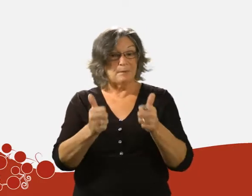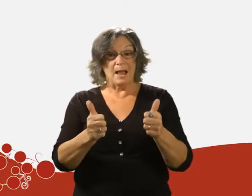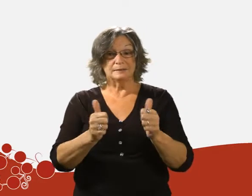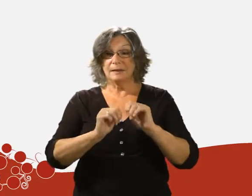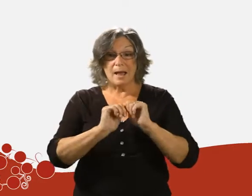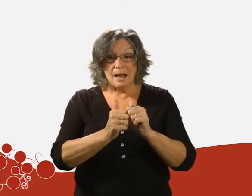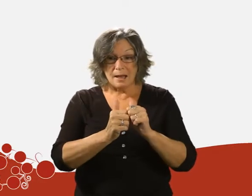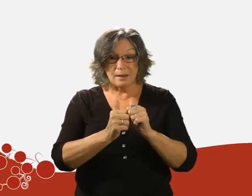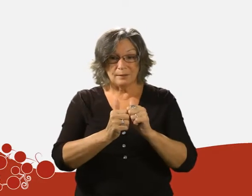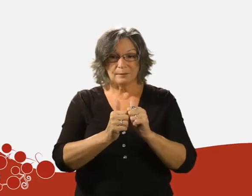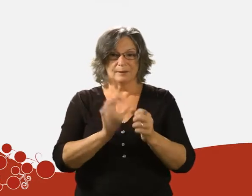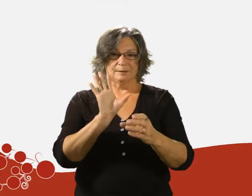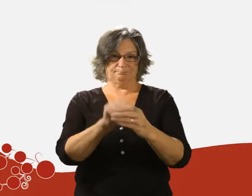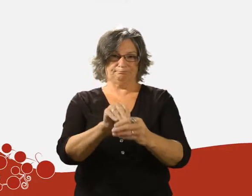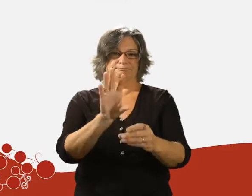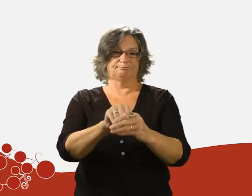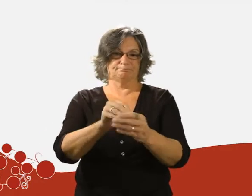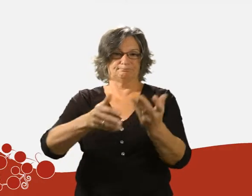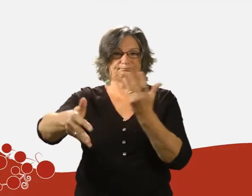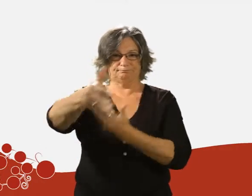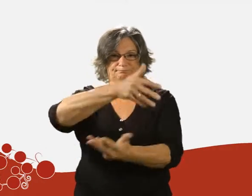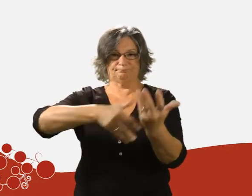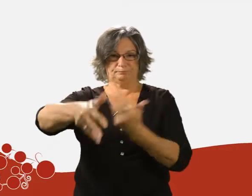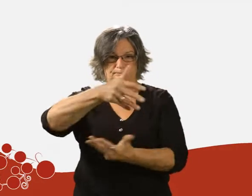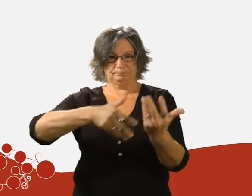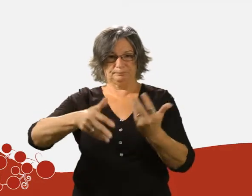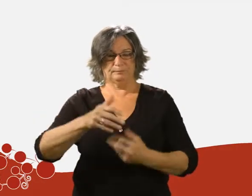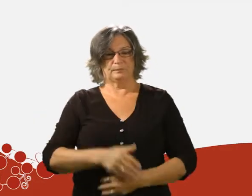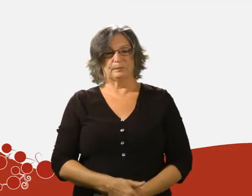The best way for you to learn is to participate and interact.